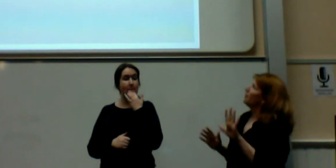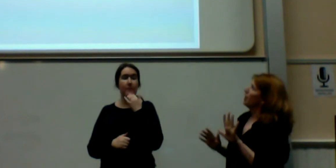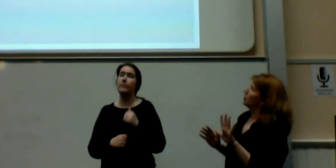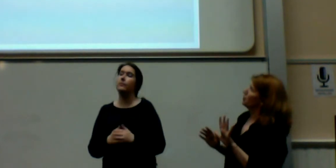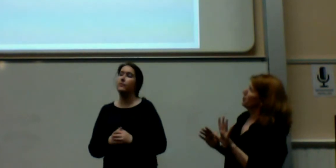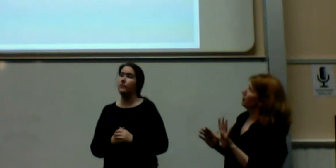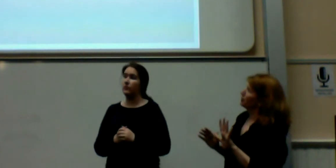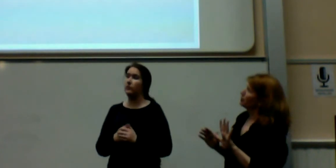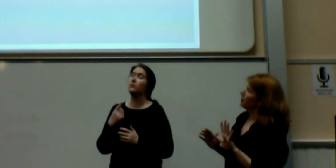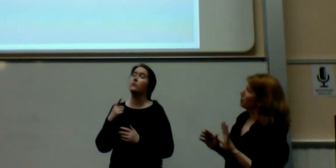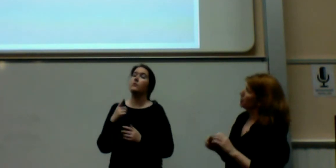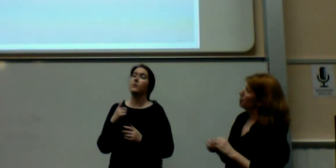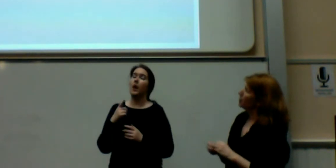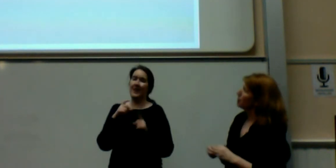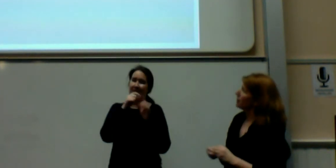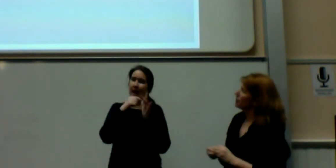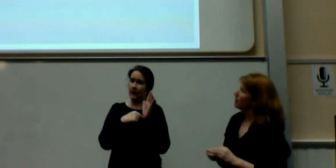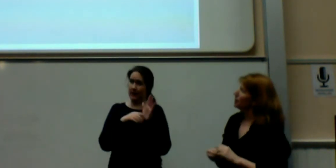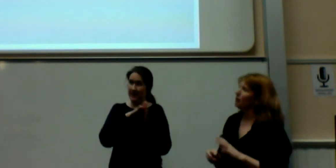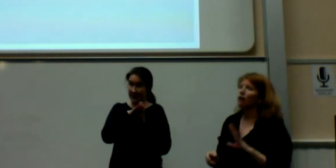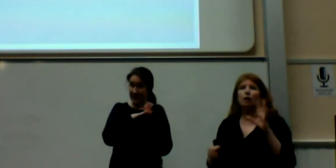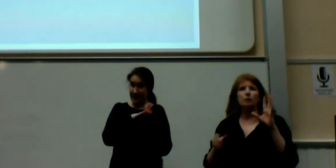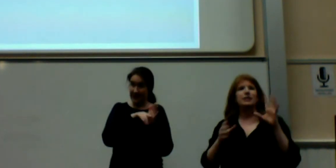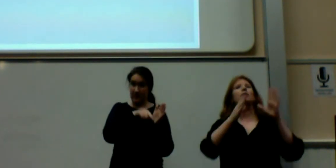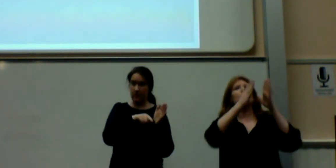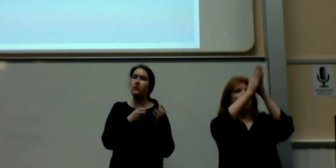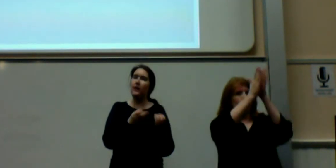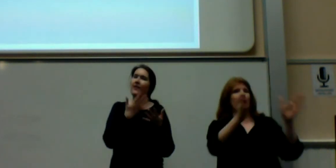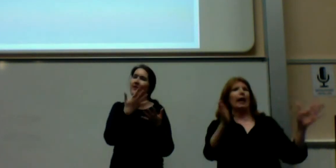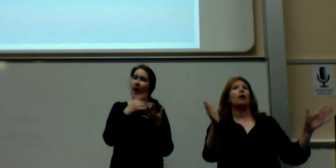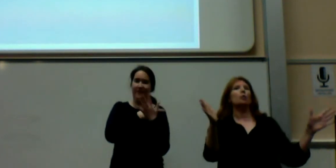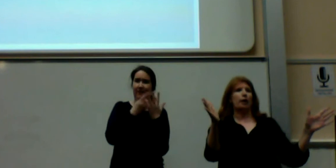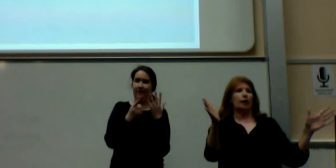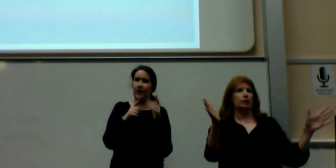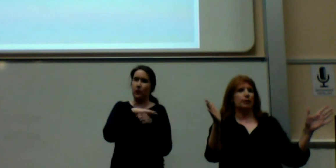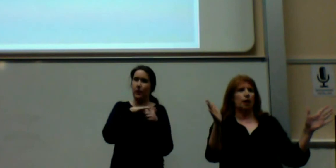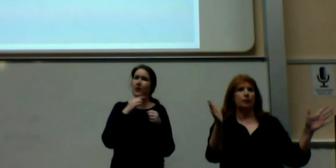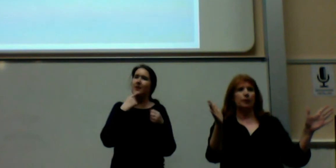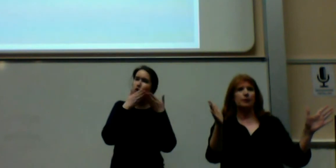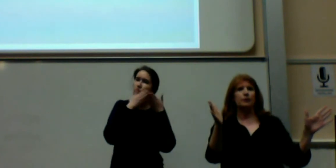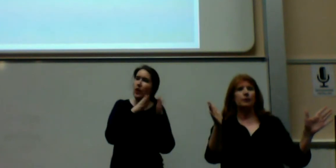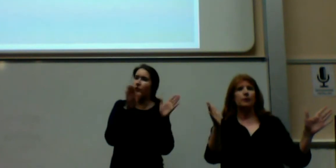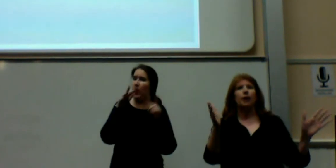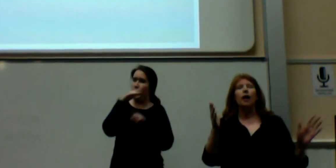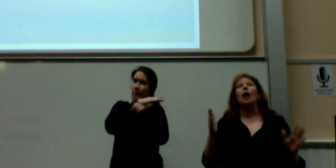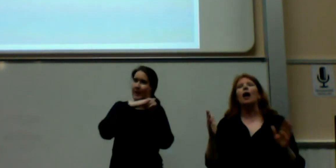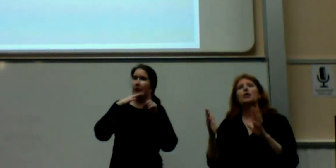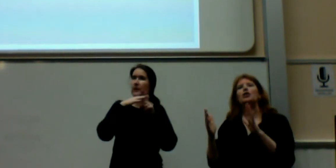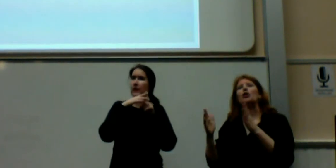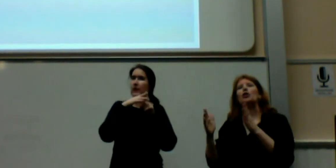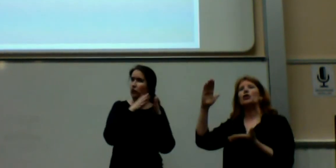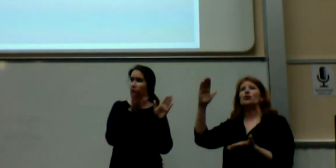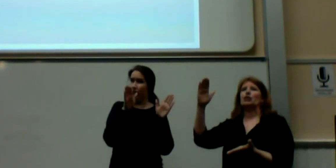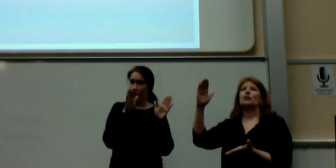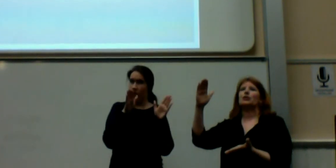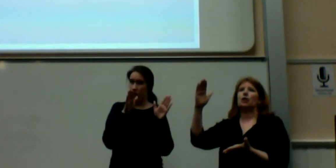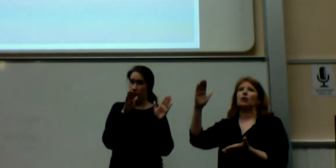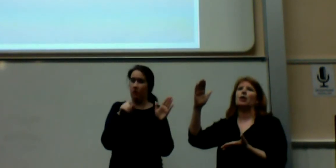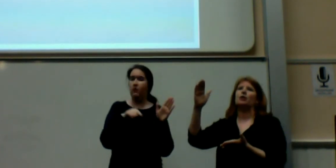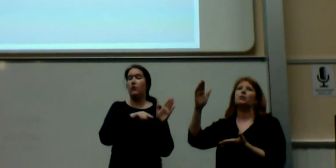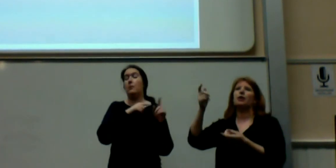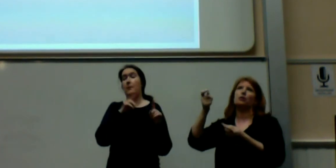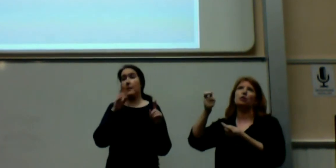There were five ethical scenarios, as I mentioned, in the DIT, dealing with macro morality topics. I took their